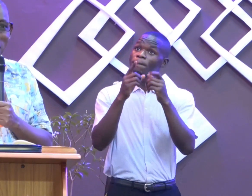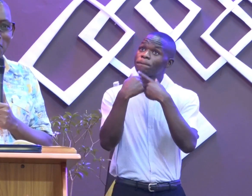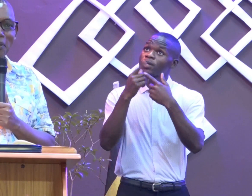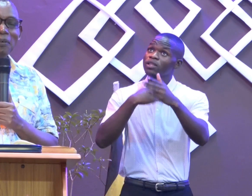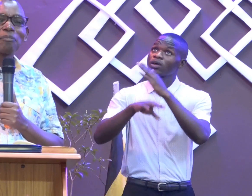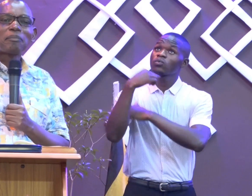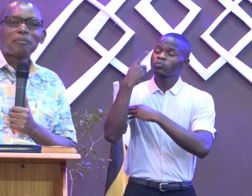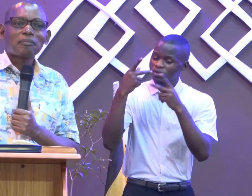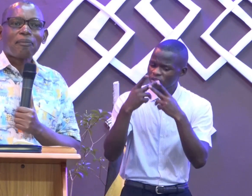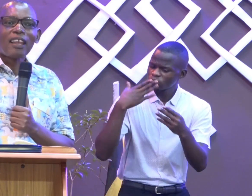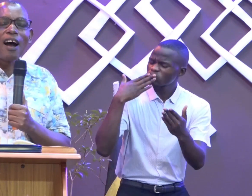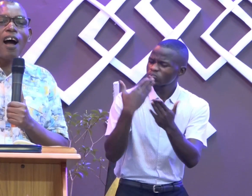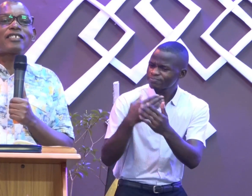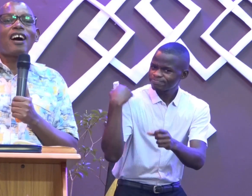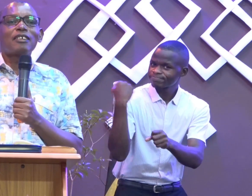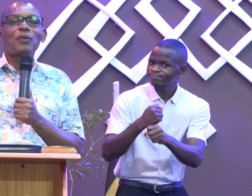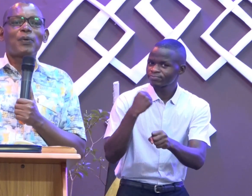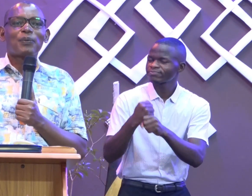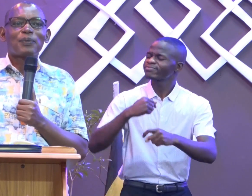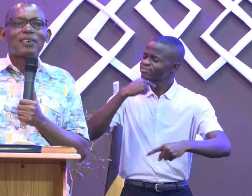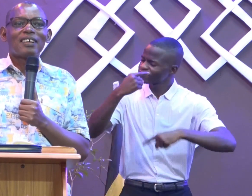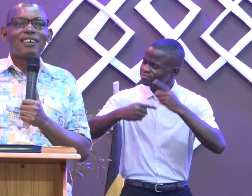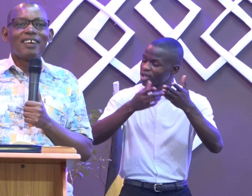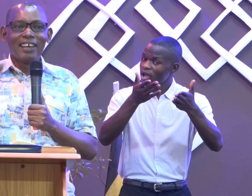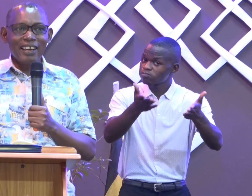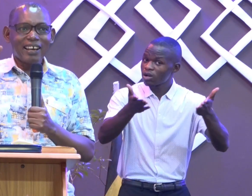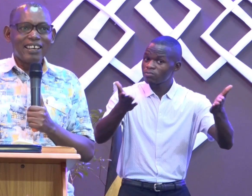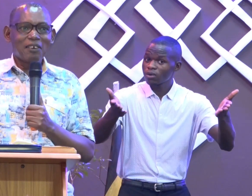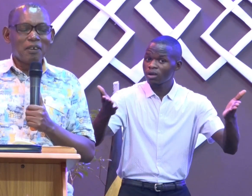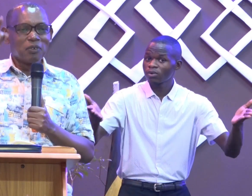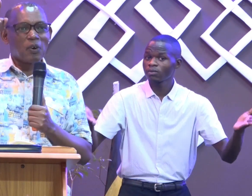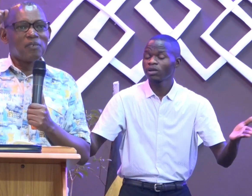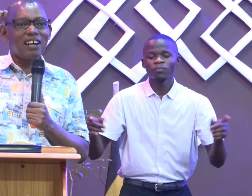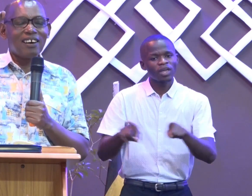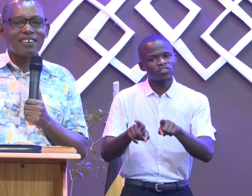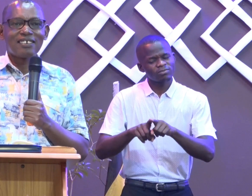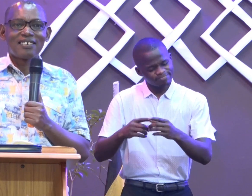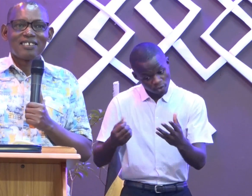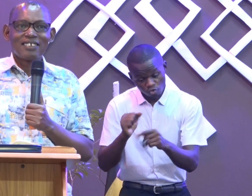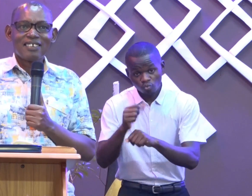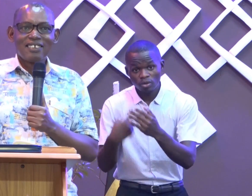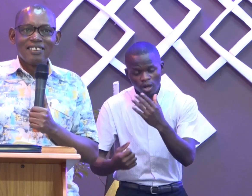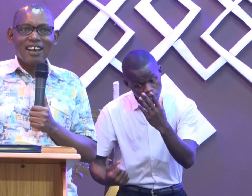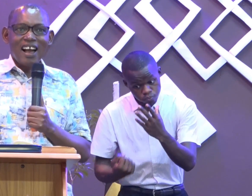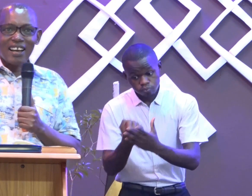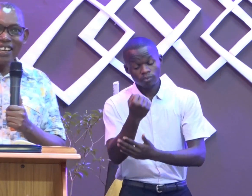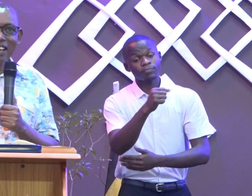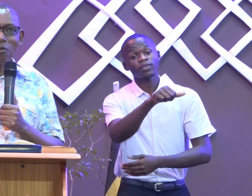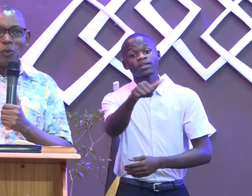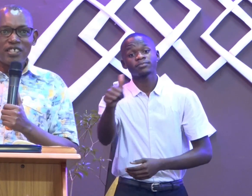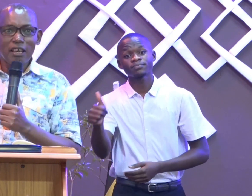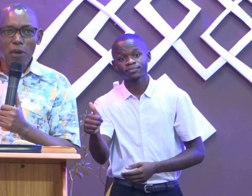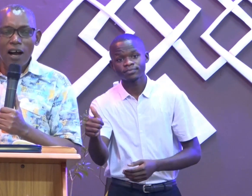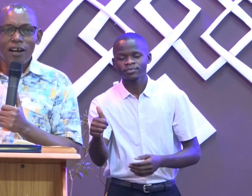yatandika omulimu guno. But God who began this work. Achaliwo. He's still there. Era agenda kuyimusa omulala. And he's going to lift another.